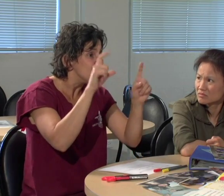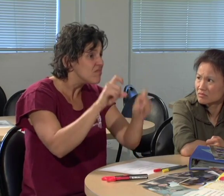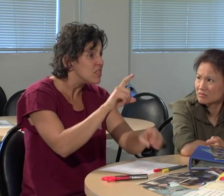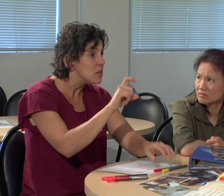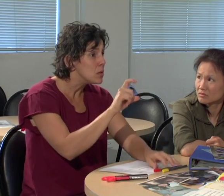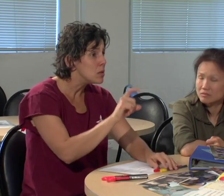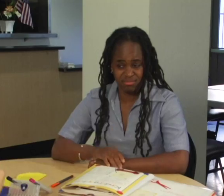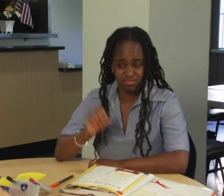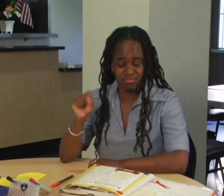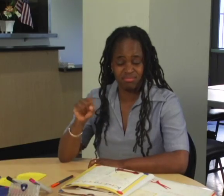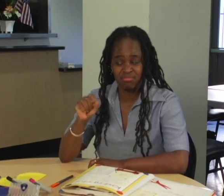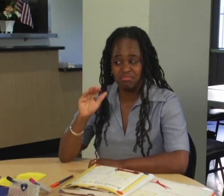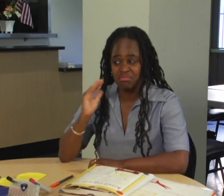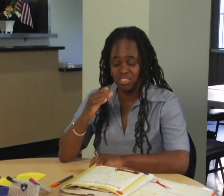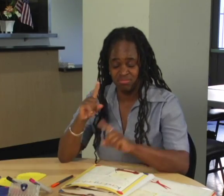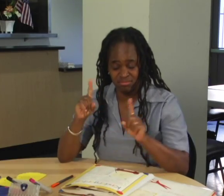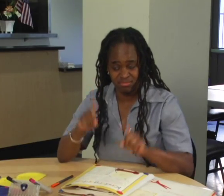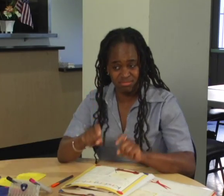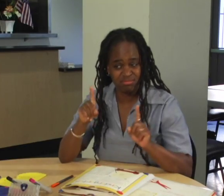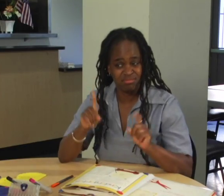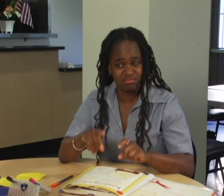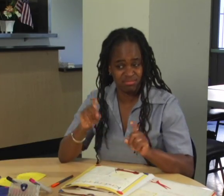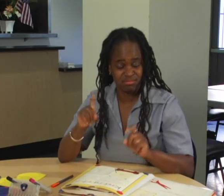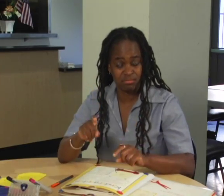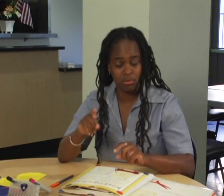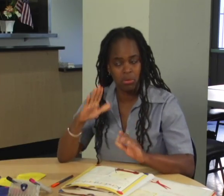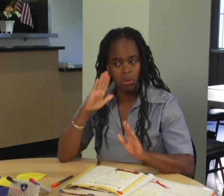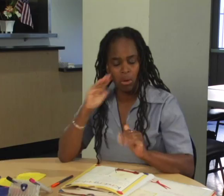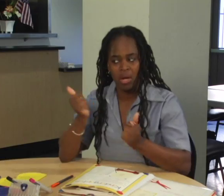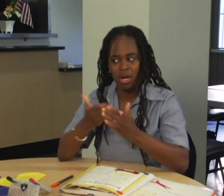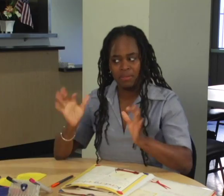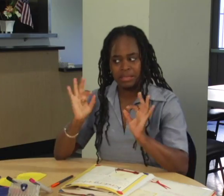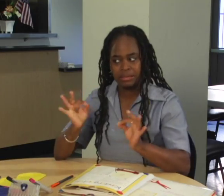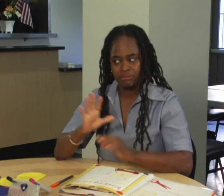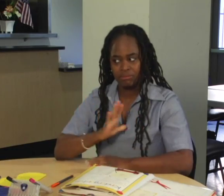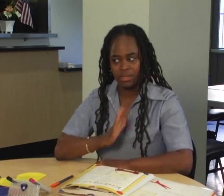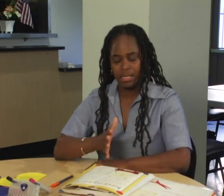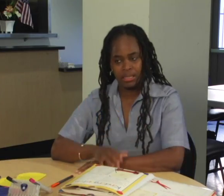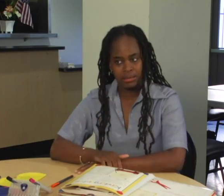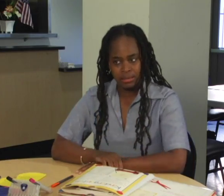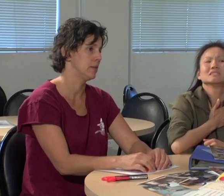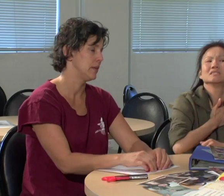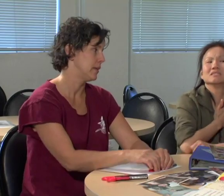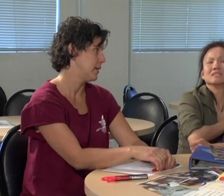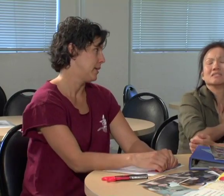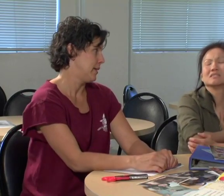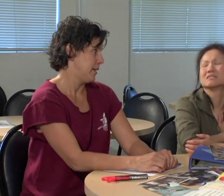kinds? I think she will need more tests. I hope it works out.